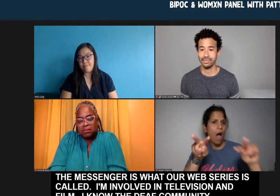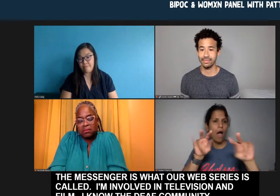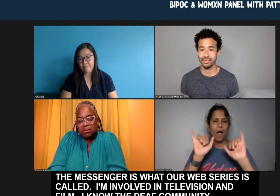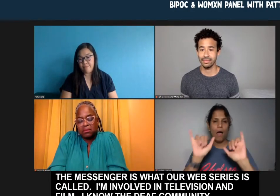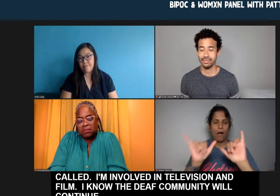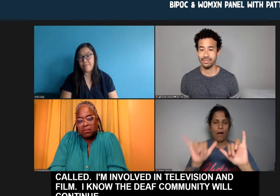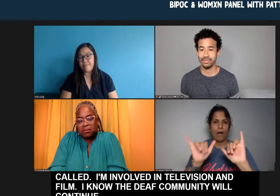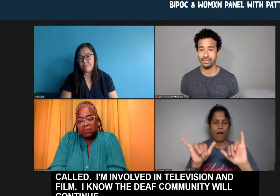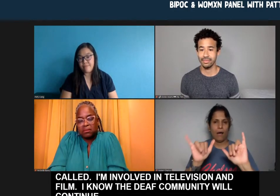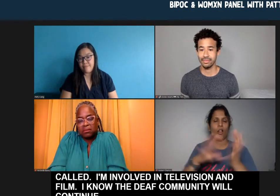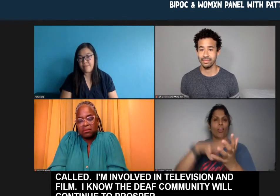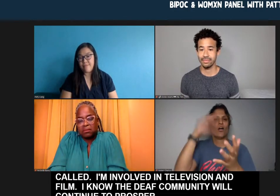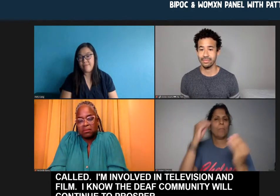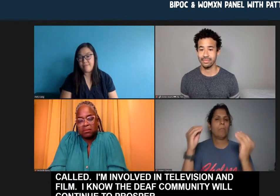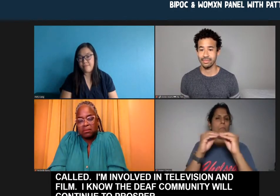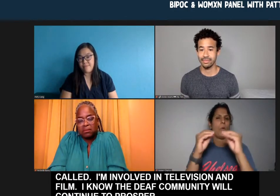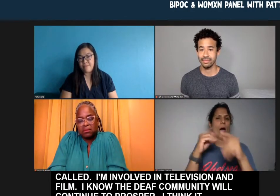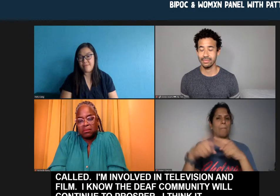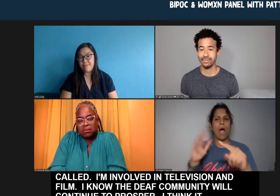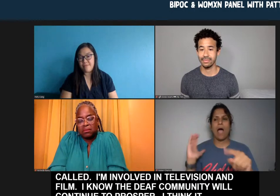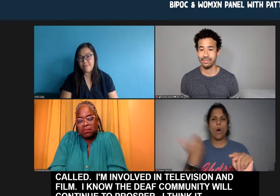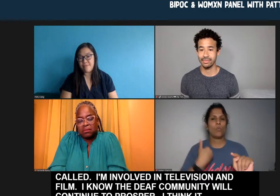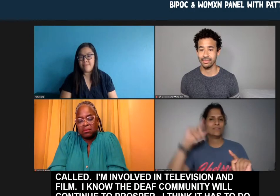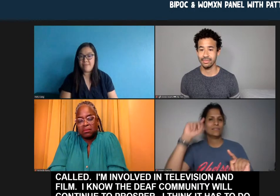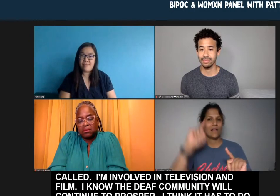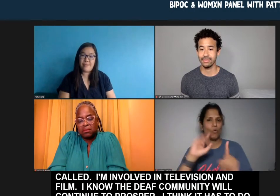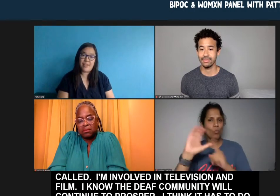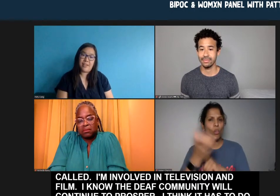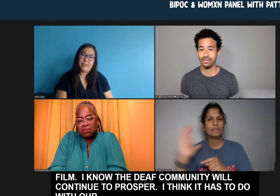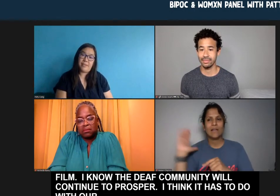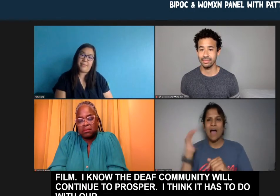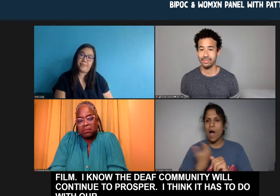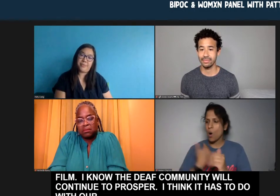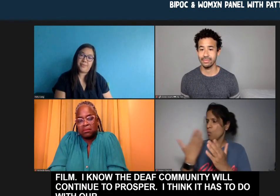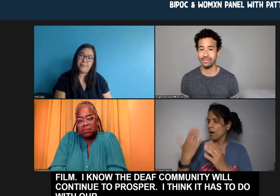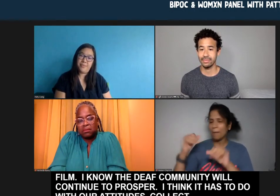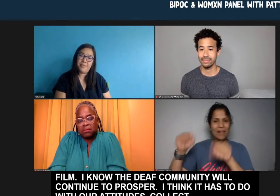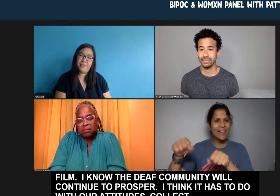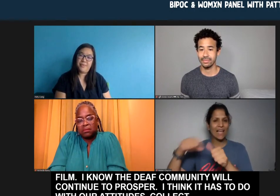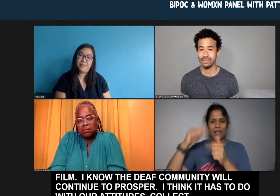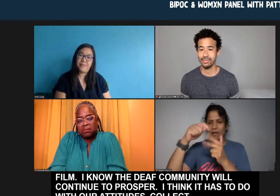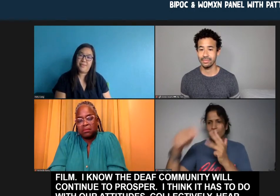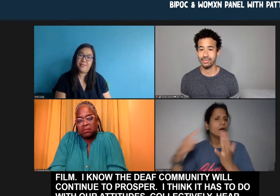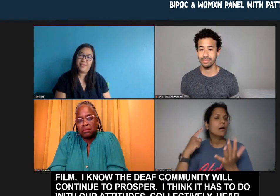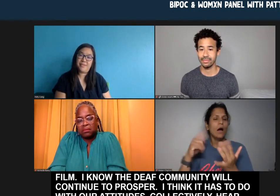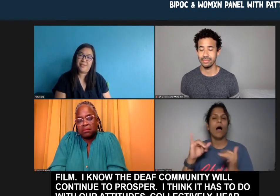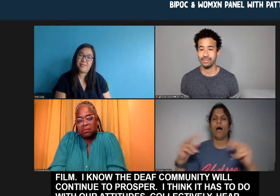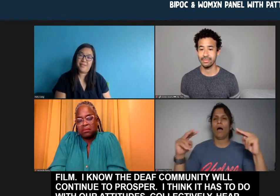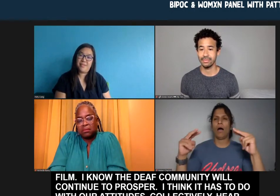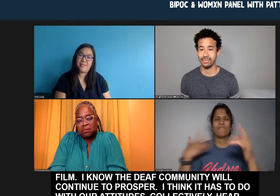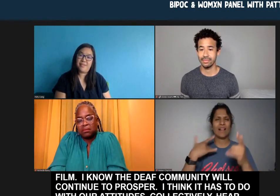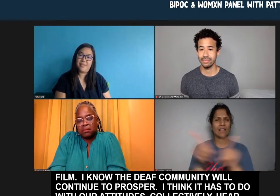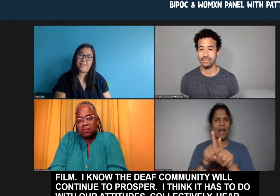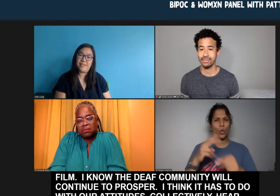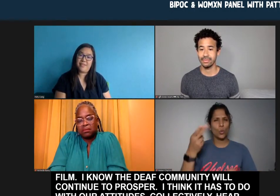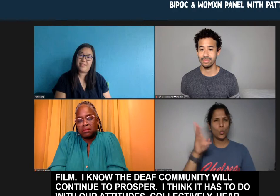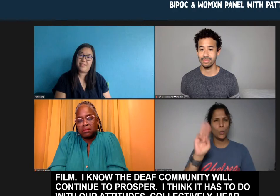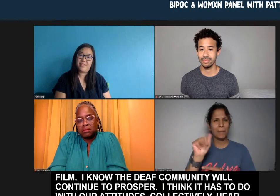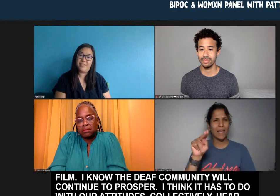with our attitudes collectively, hearing people and deaf people becoming more open to hearing people and hearing people understanding sign language more